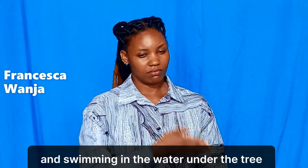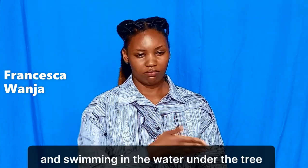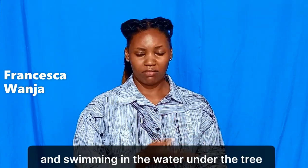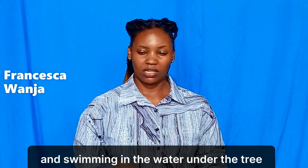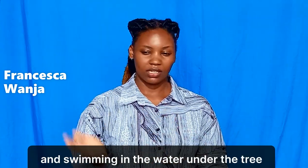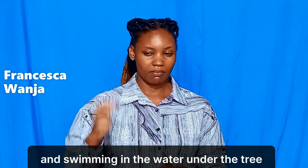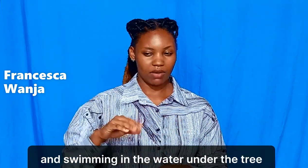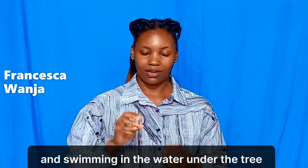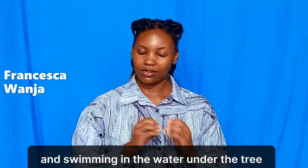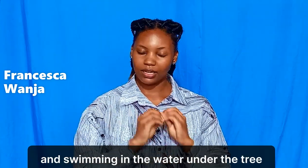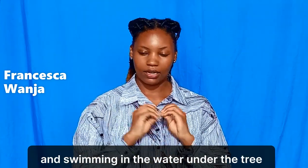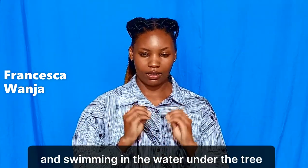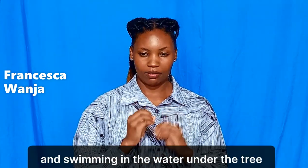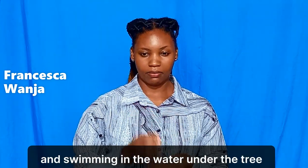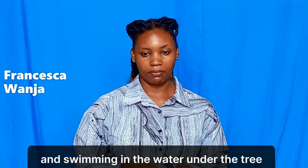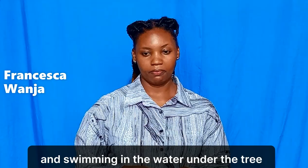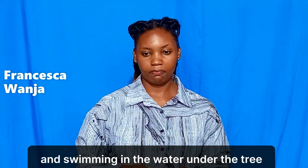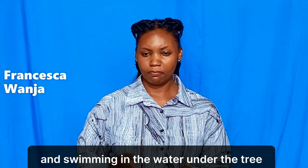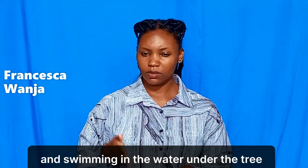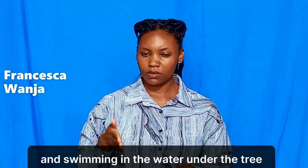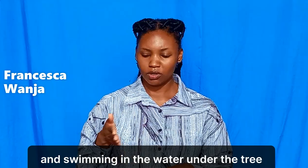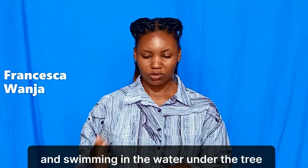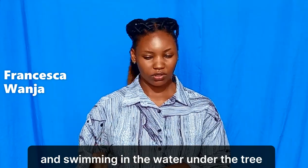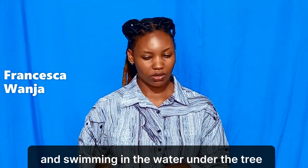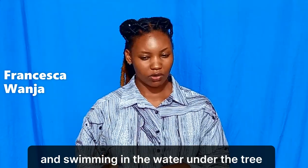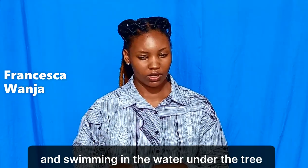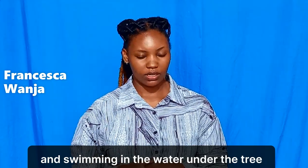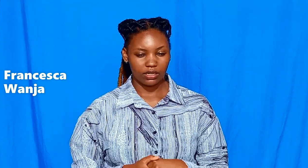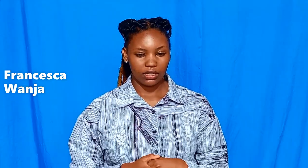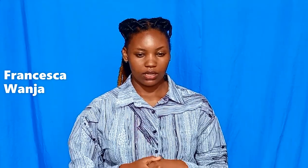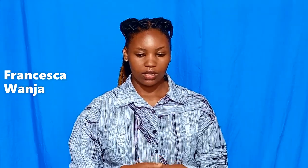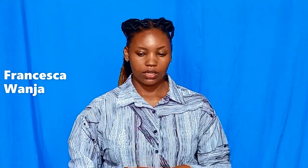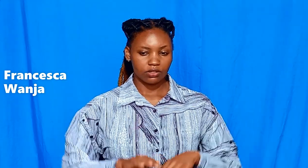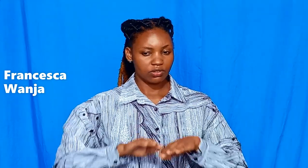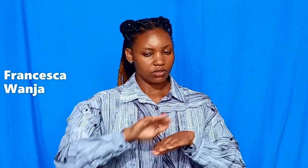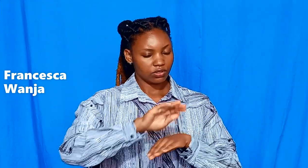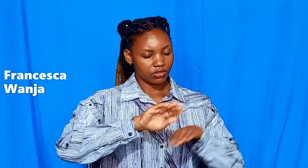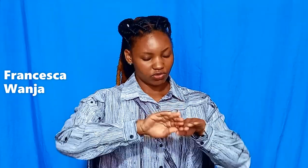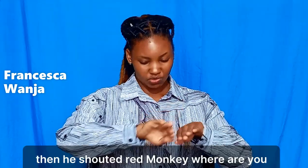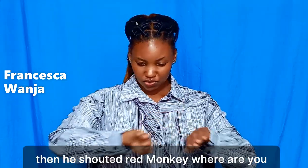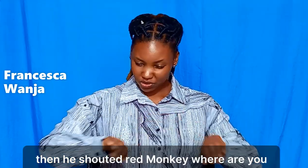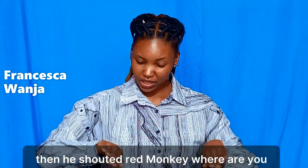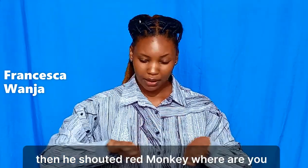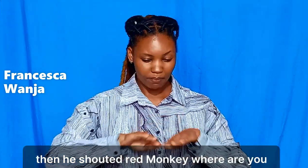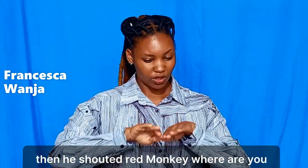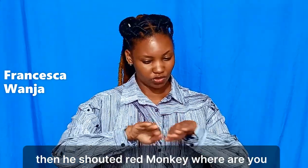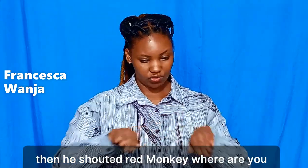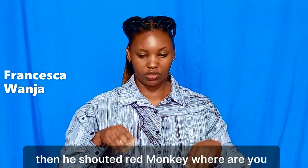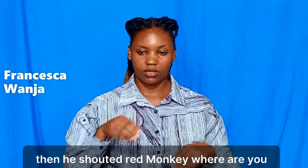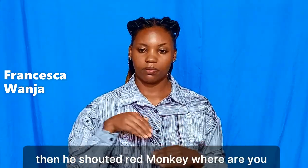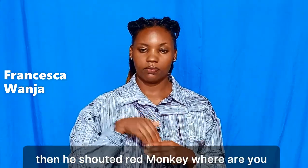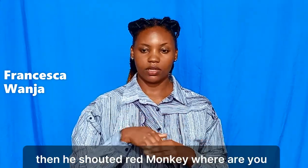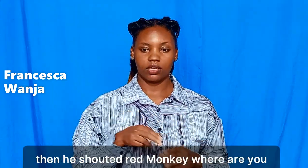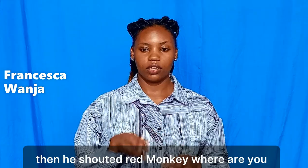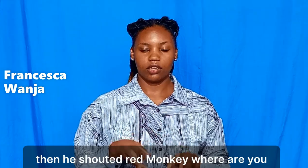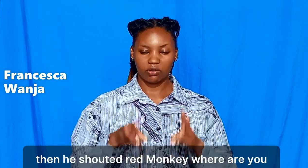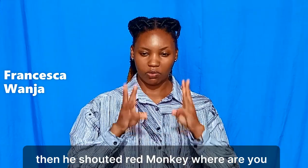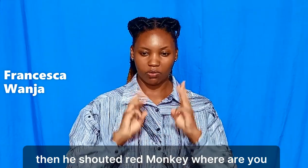swimming in the water under the tree. Then he shouted, Friend